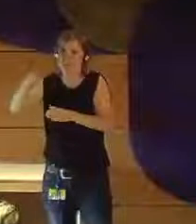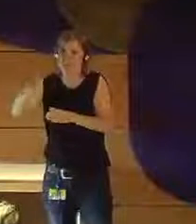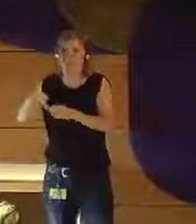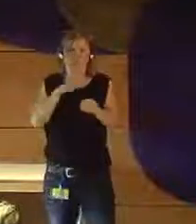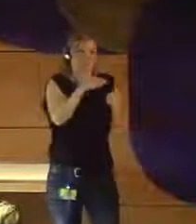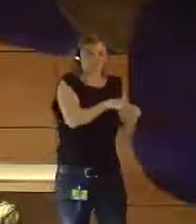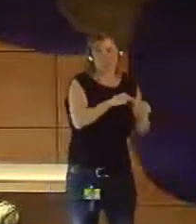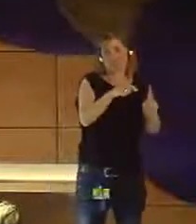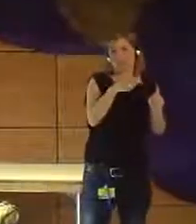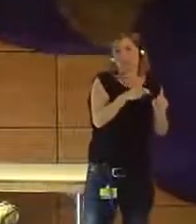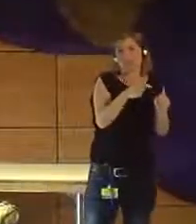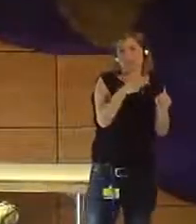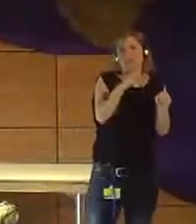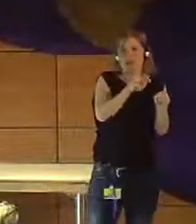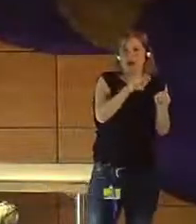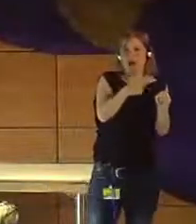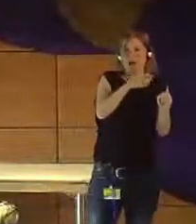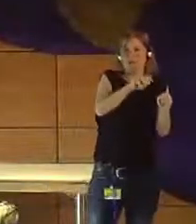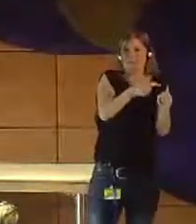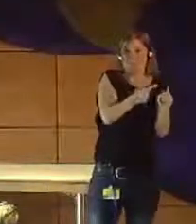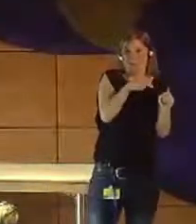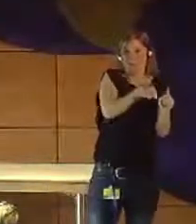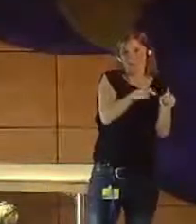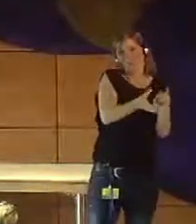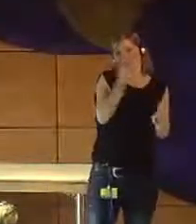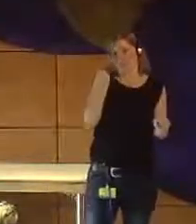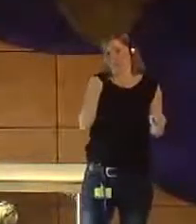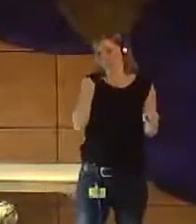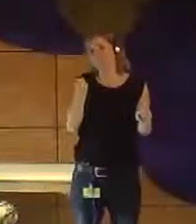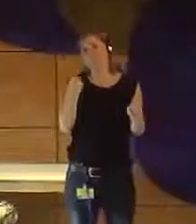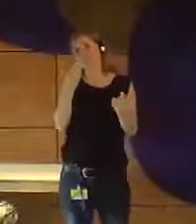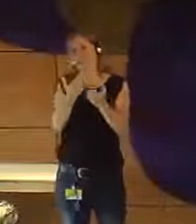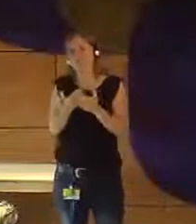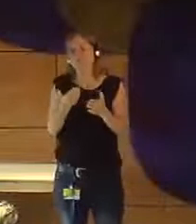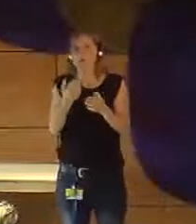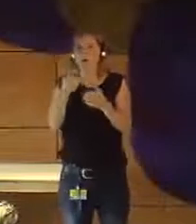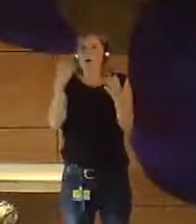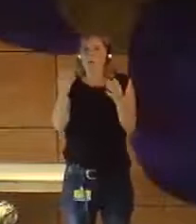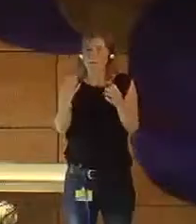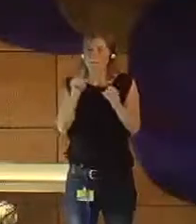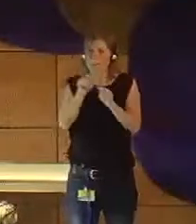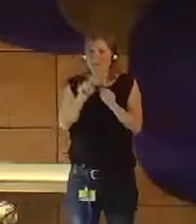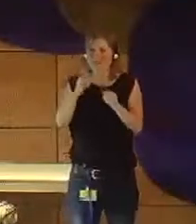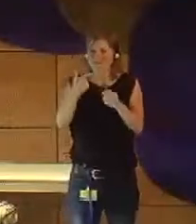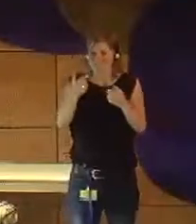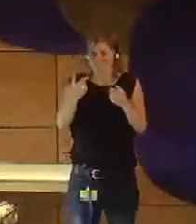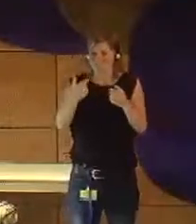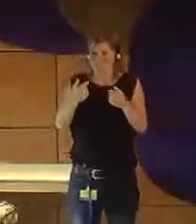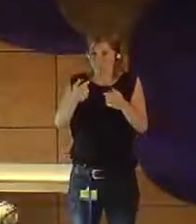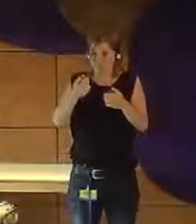hormone to get the testicles to generate sperm. Because remember, girls are born